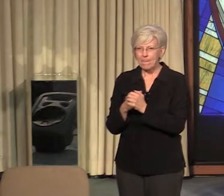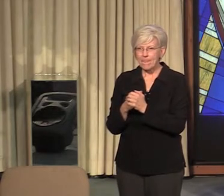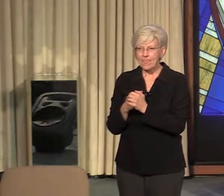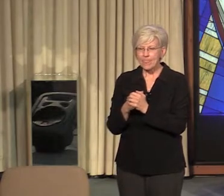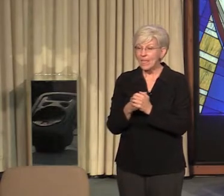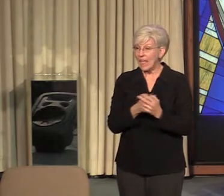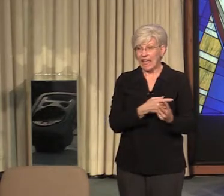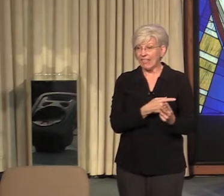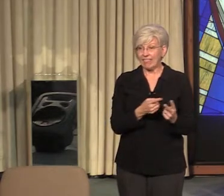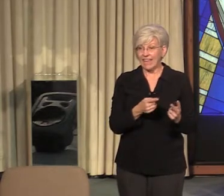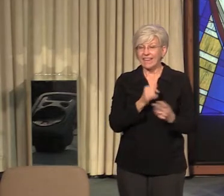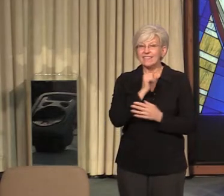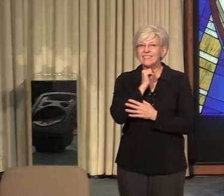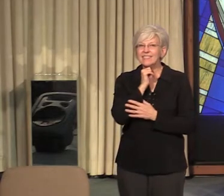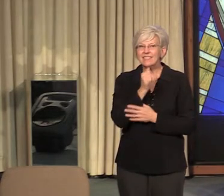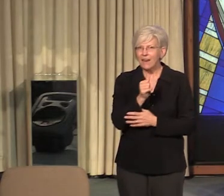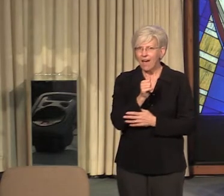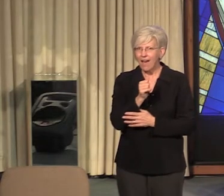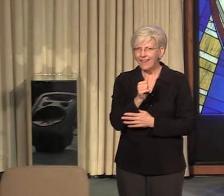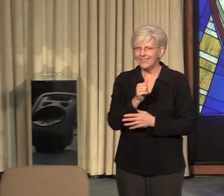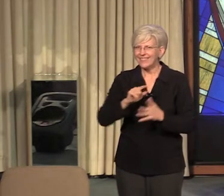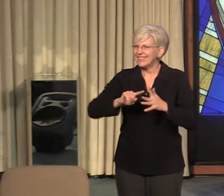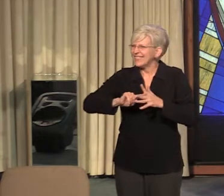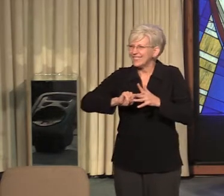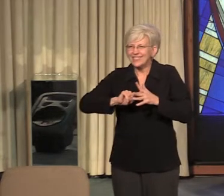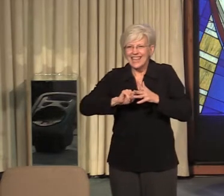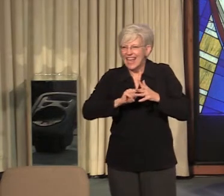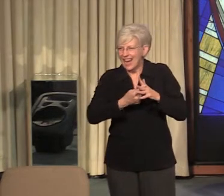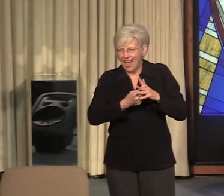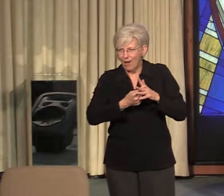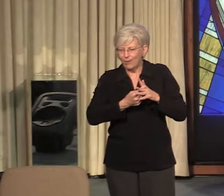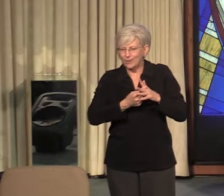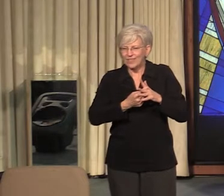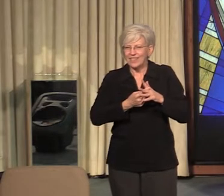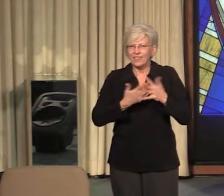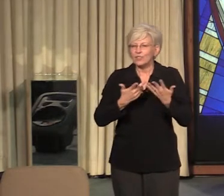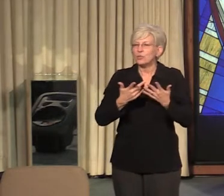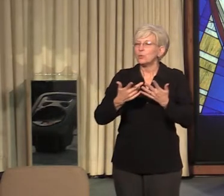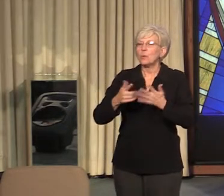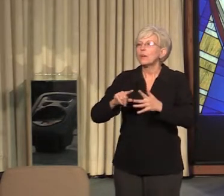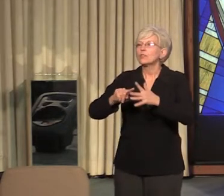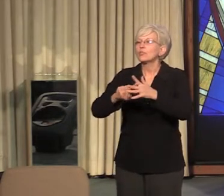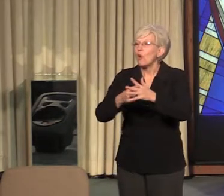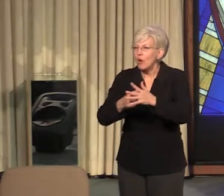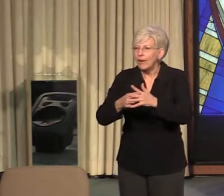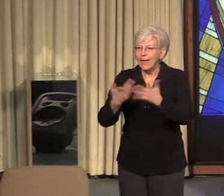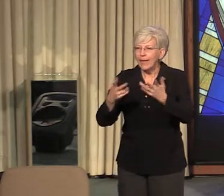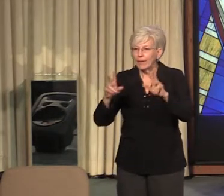did not set out to start some sort of cult.